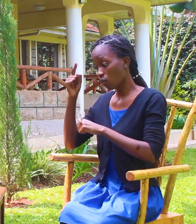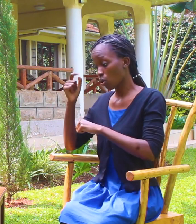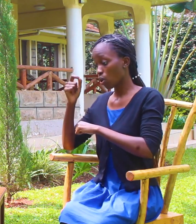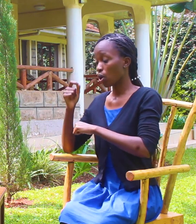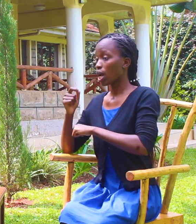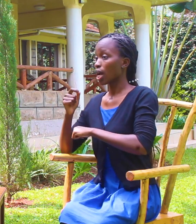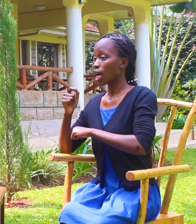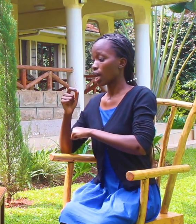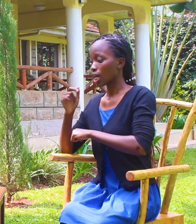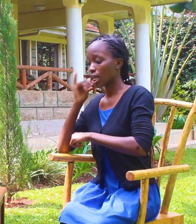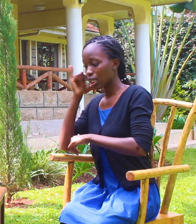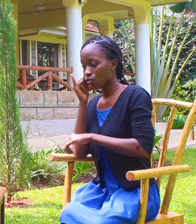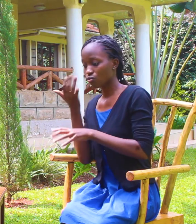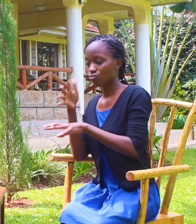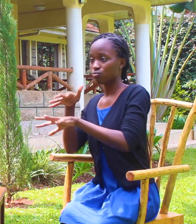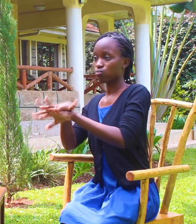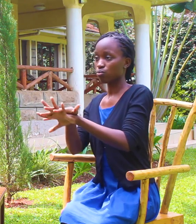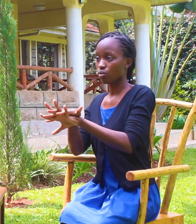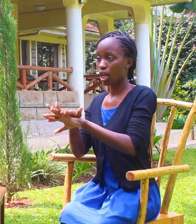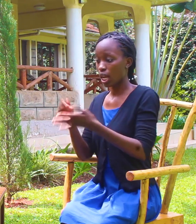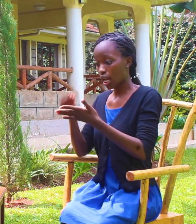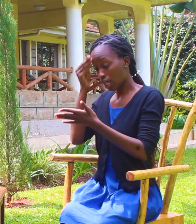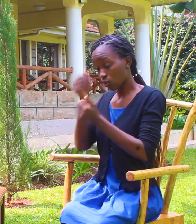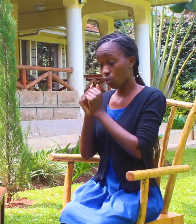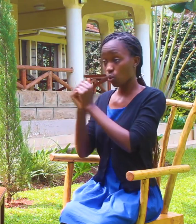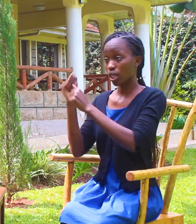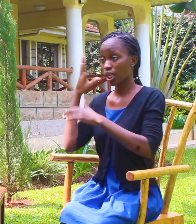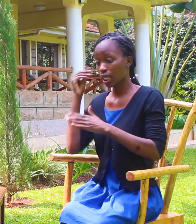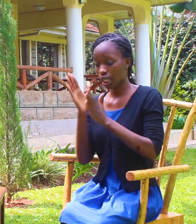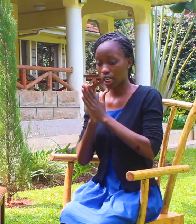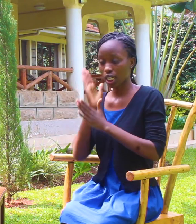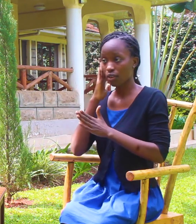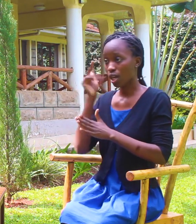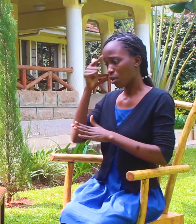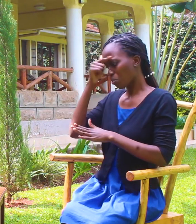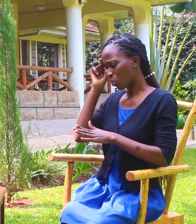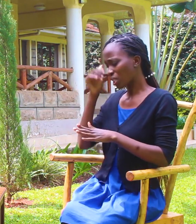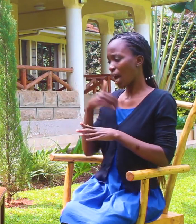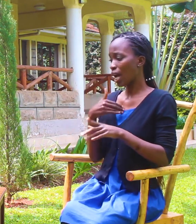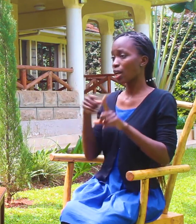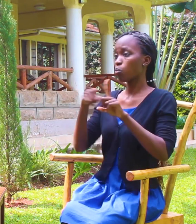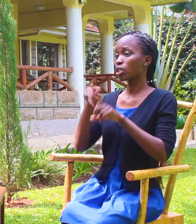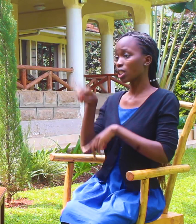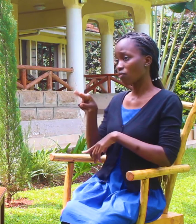integrate. And because of that positiveness in me, and because it has never affected me to